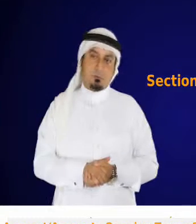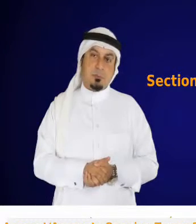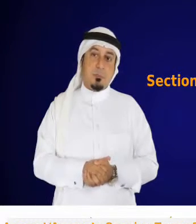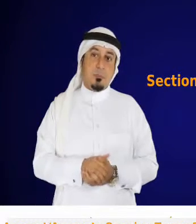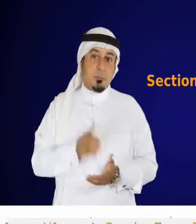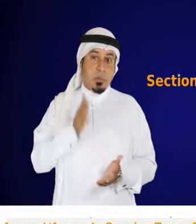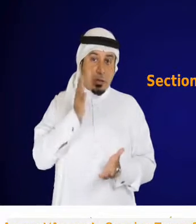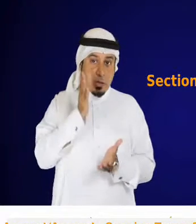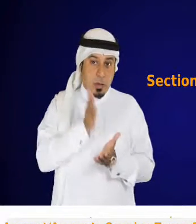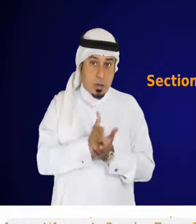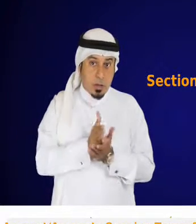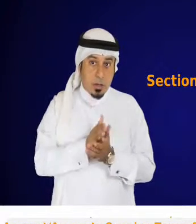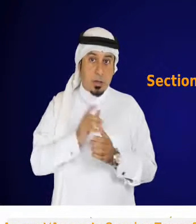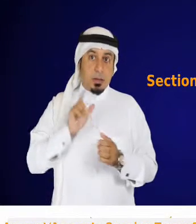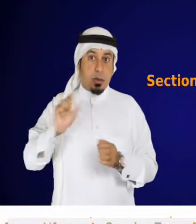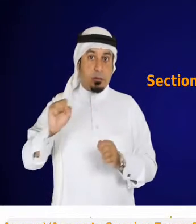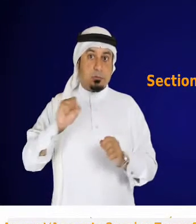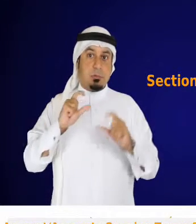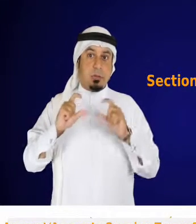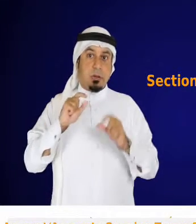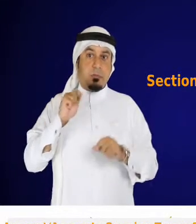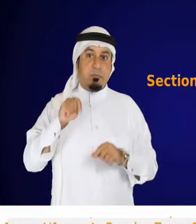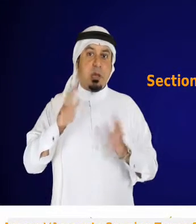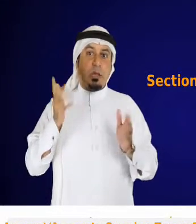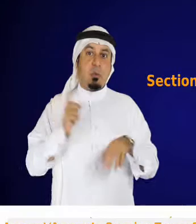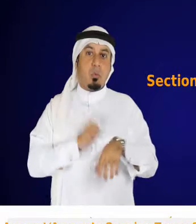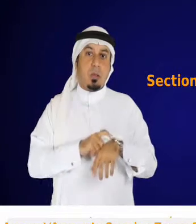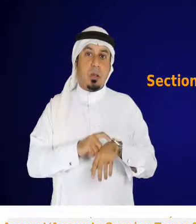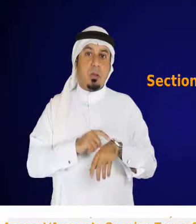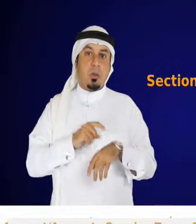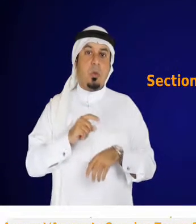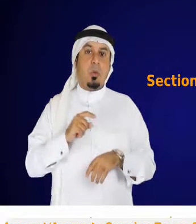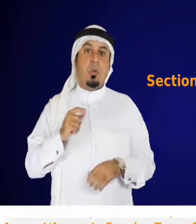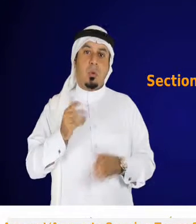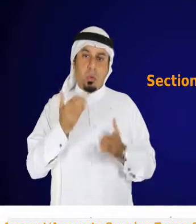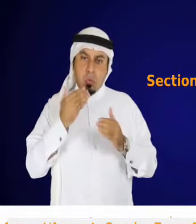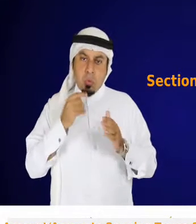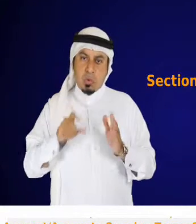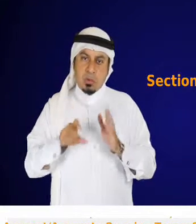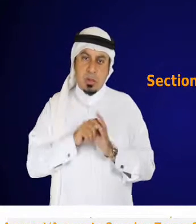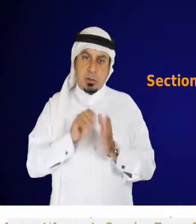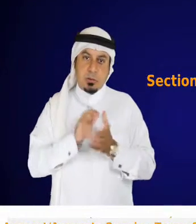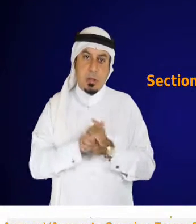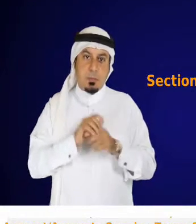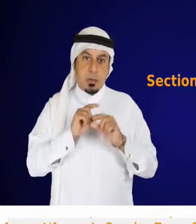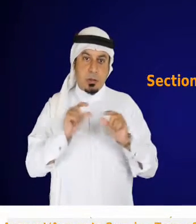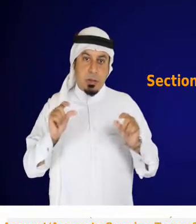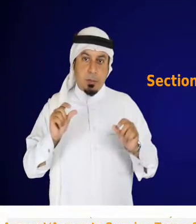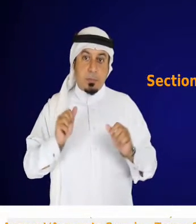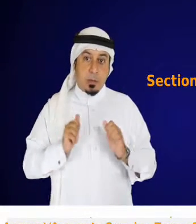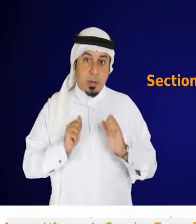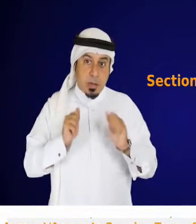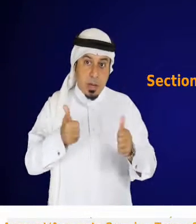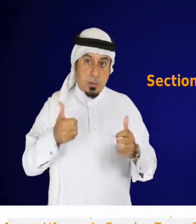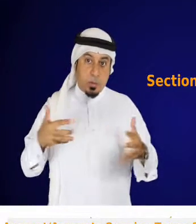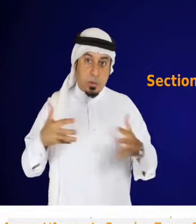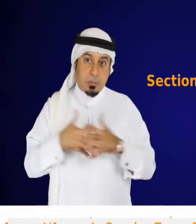B. The bank may, at any time, without notice to the account holder, consolidate and merge all accounts of the account holder